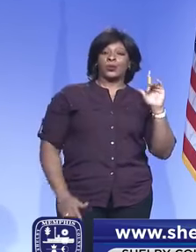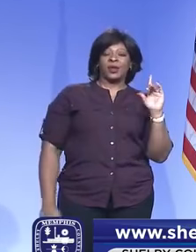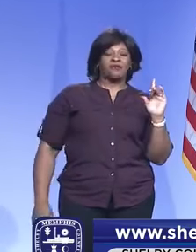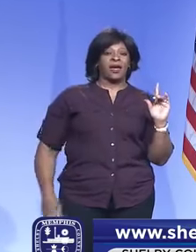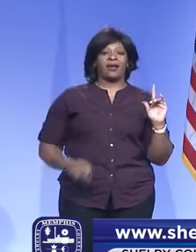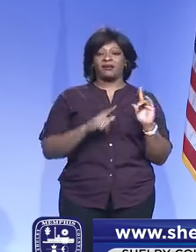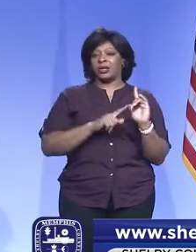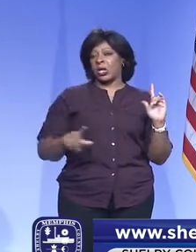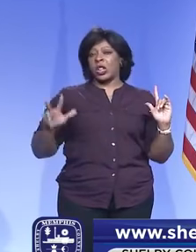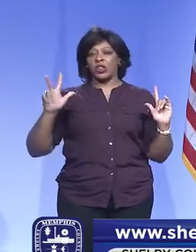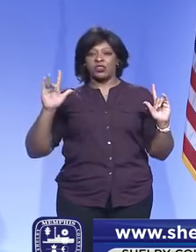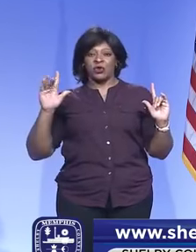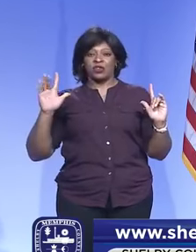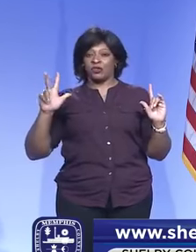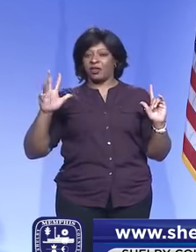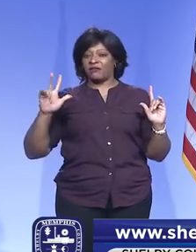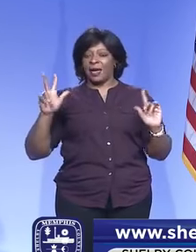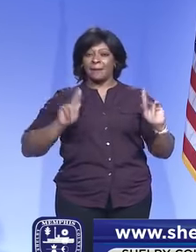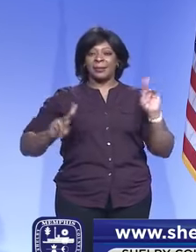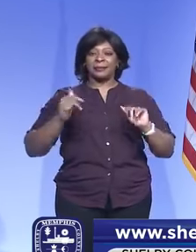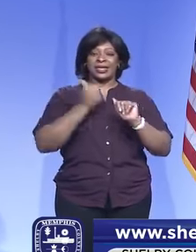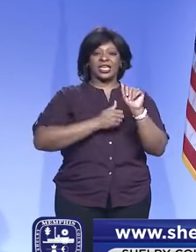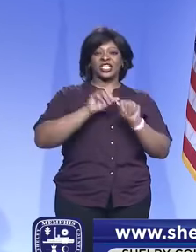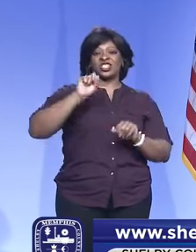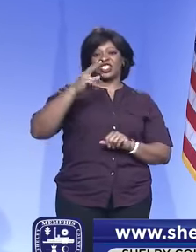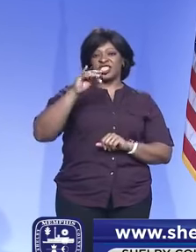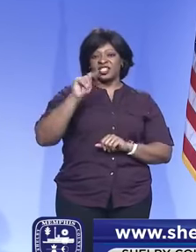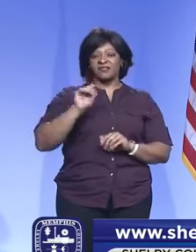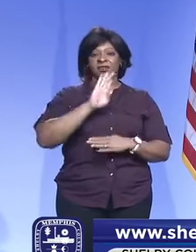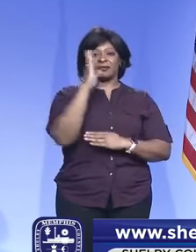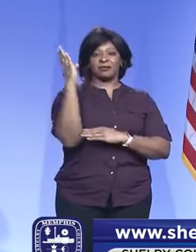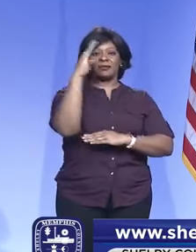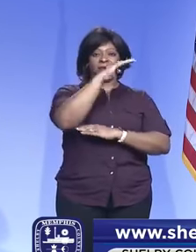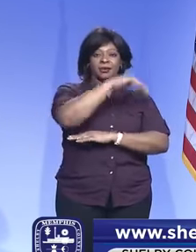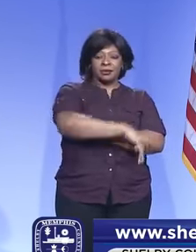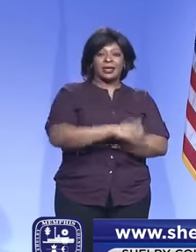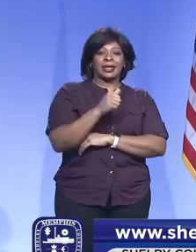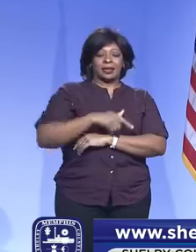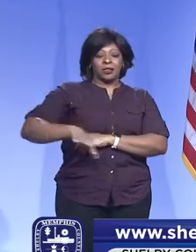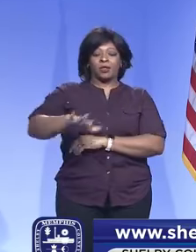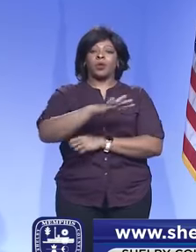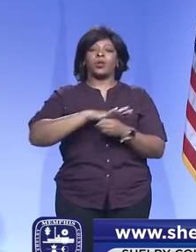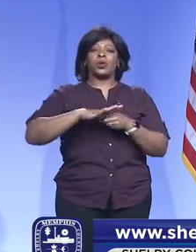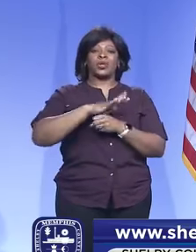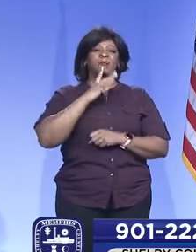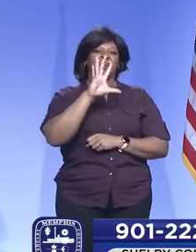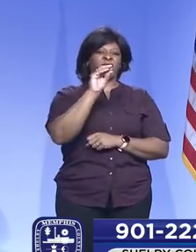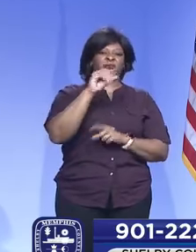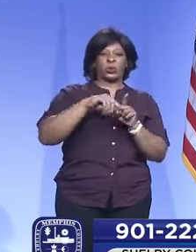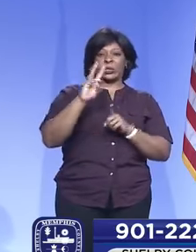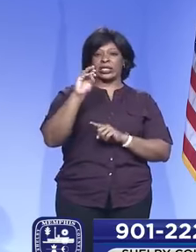25 to 35 people per shift in any of those locations. So you're talking about 50 to